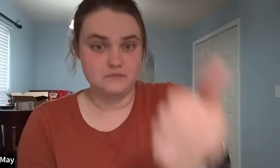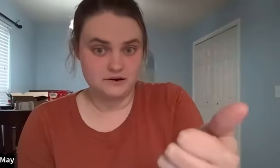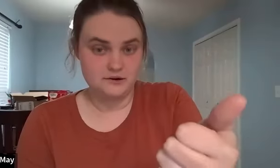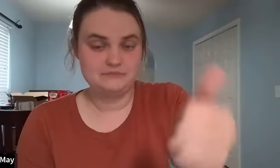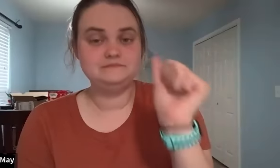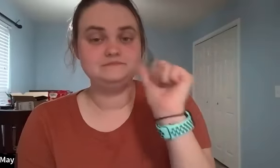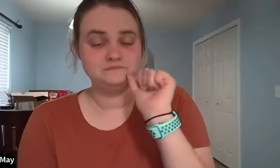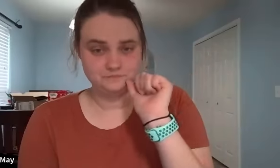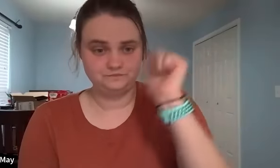tomorrow.